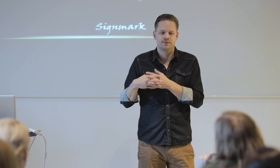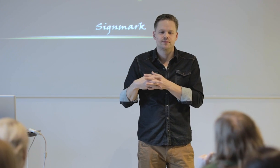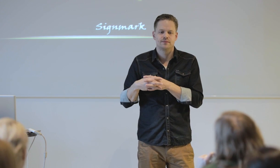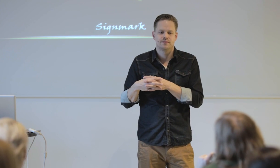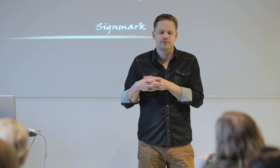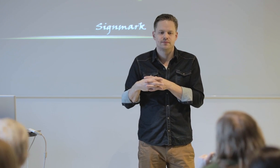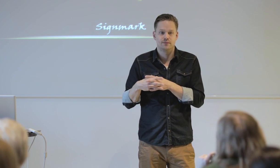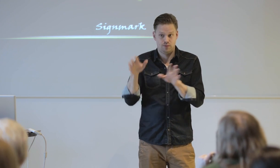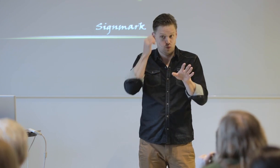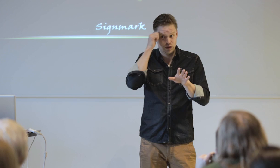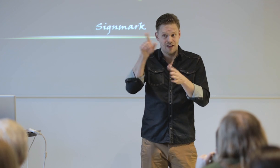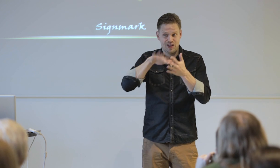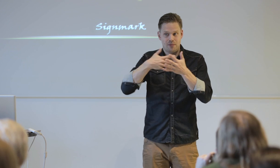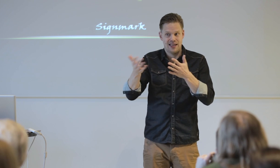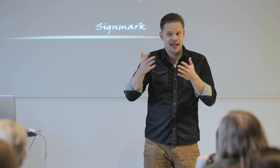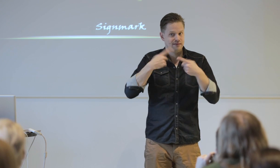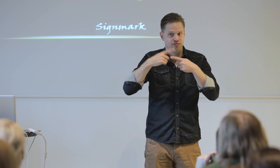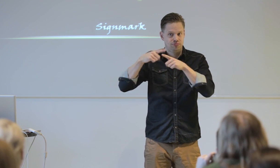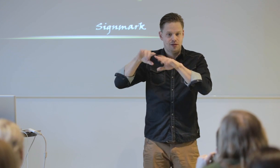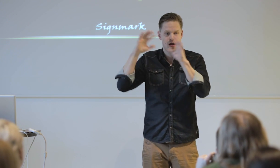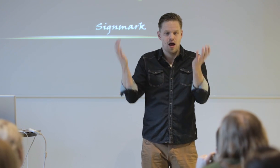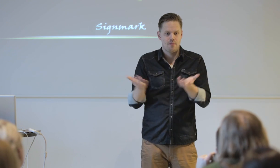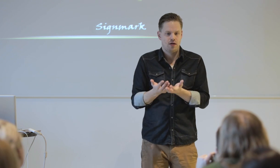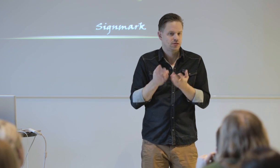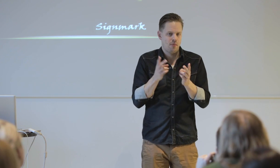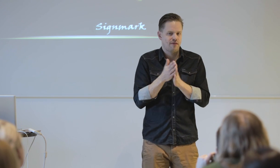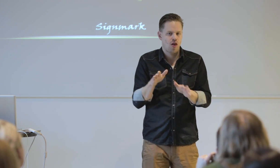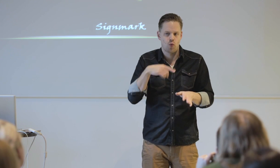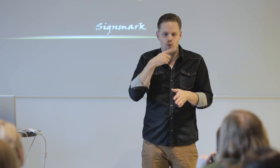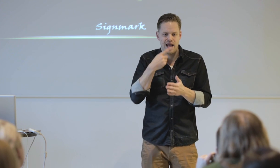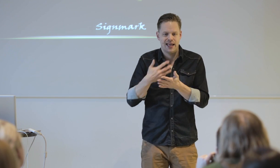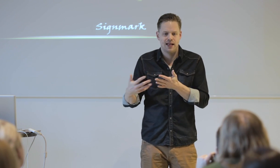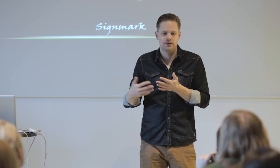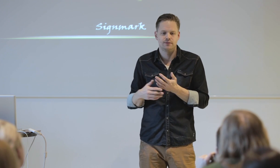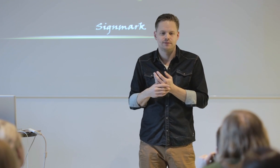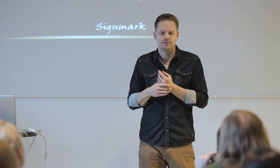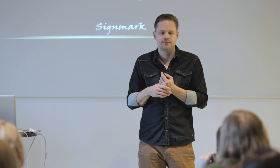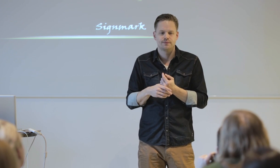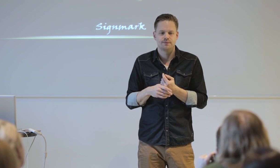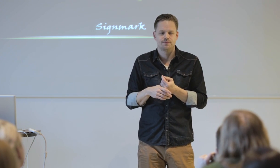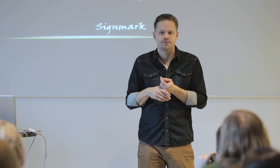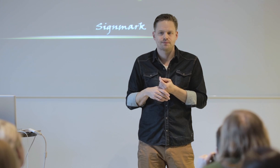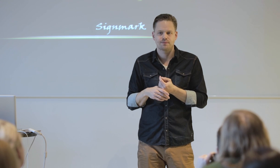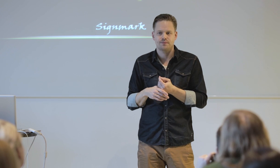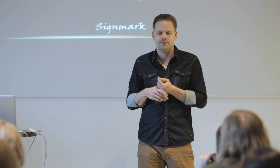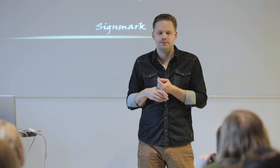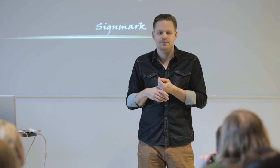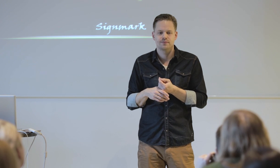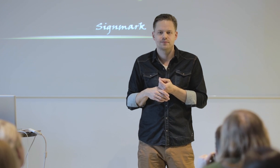also in American sign language. And you can remember that all the countries in the world have different sign languages as well as they have the spoken